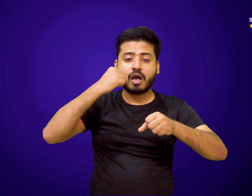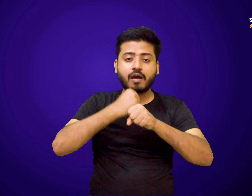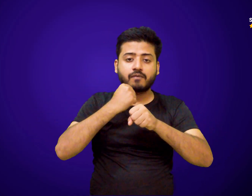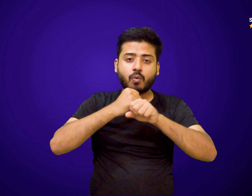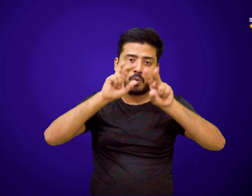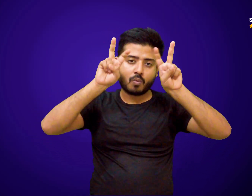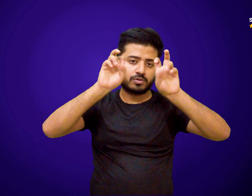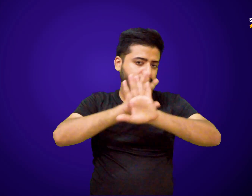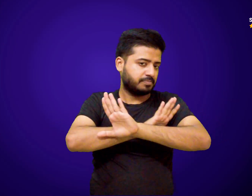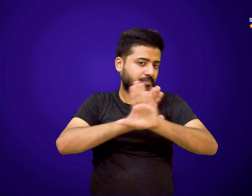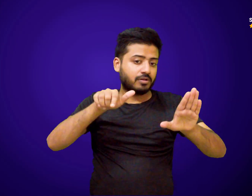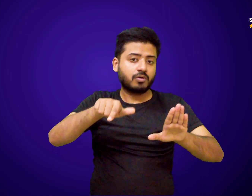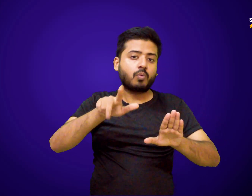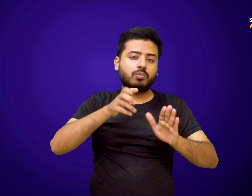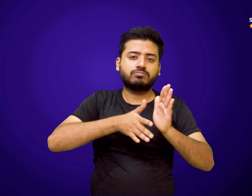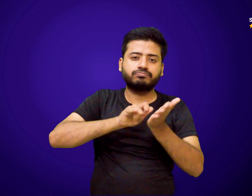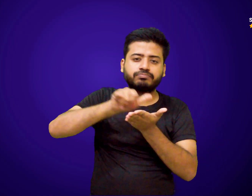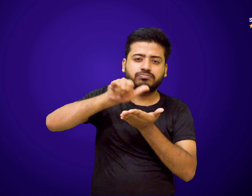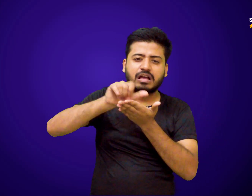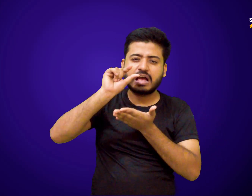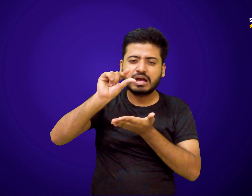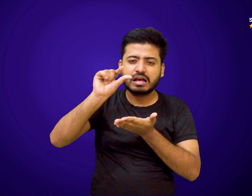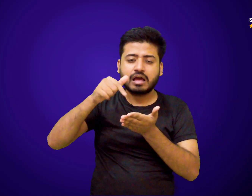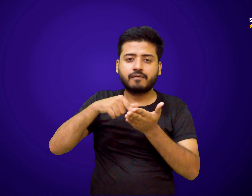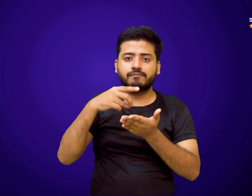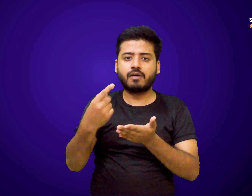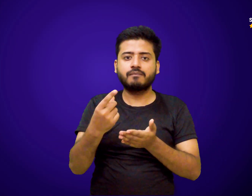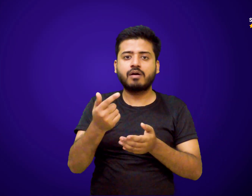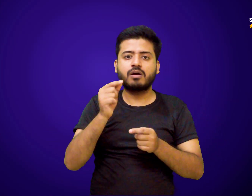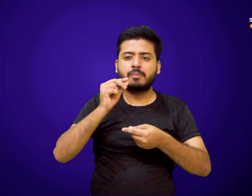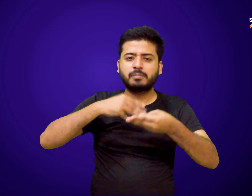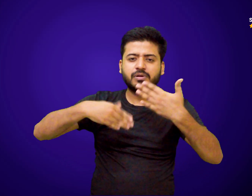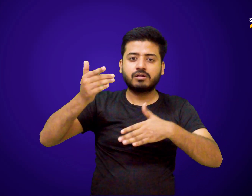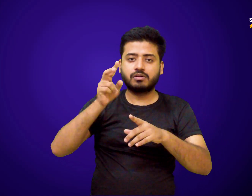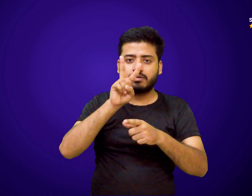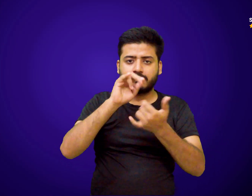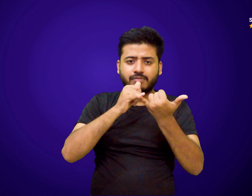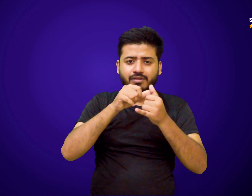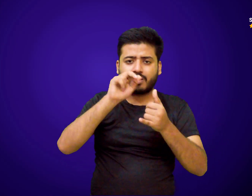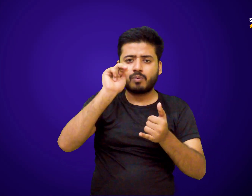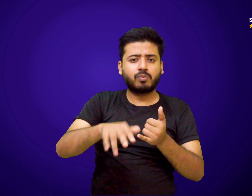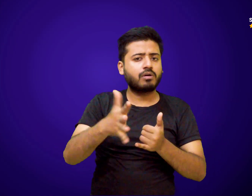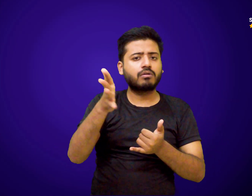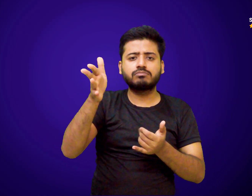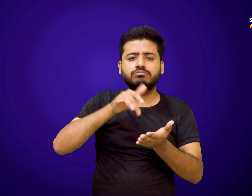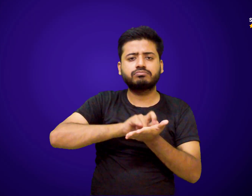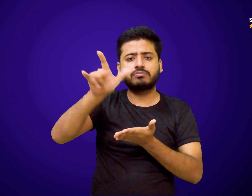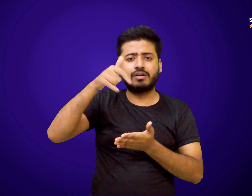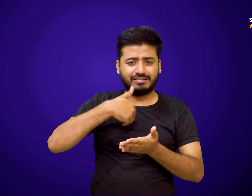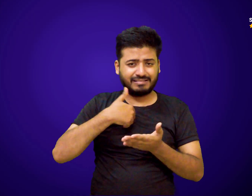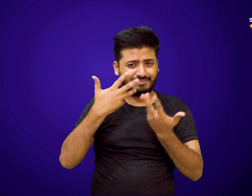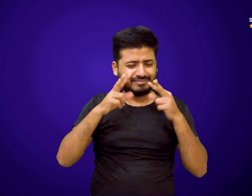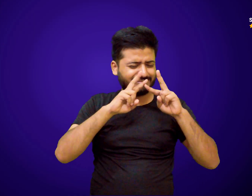annexure, the passport can be issued without police verification. For officials with a no objection